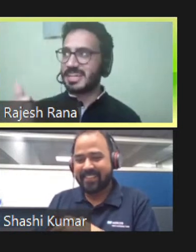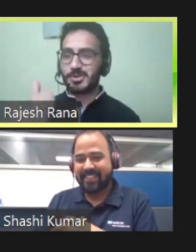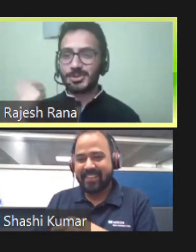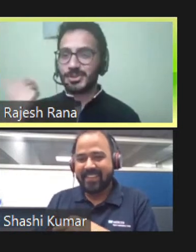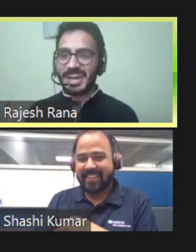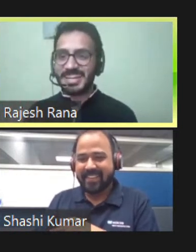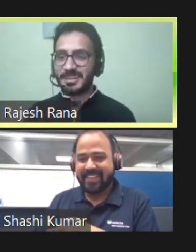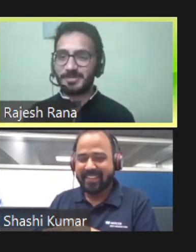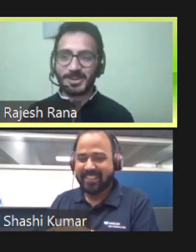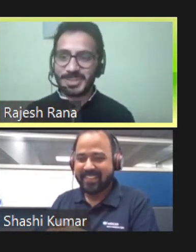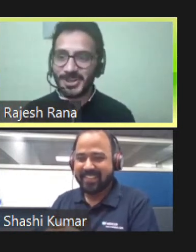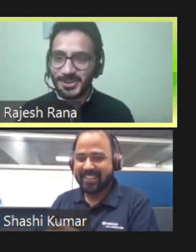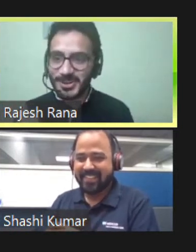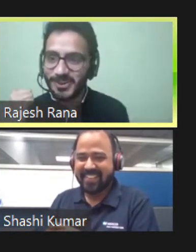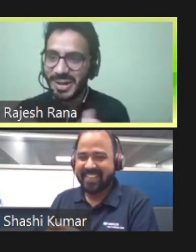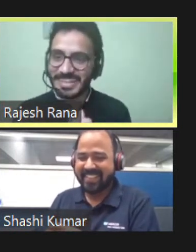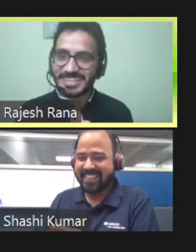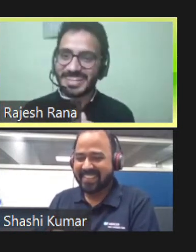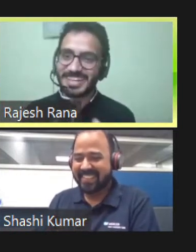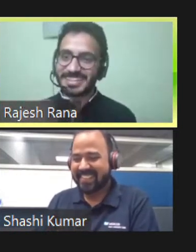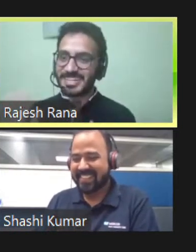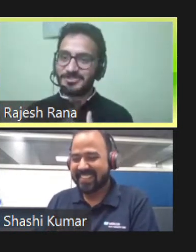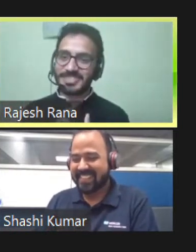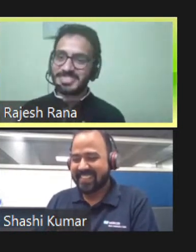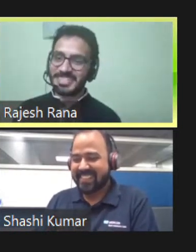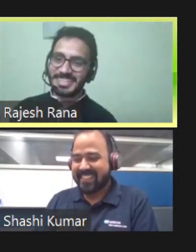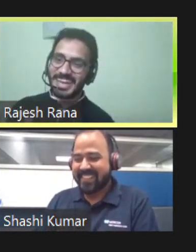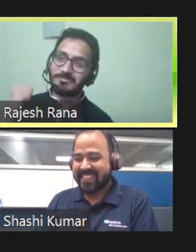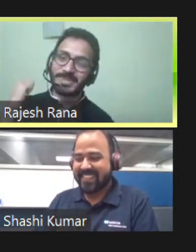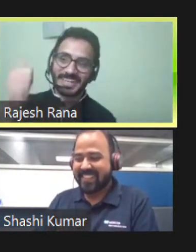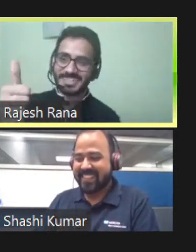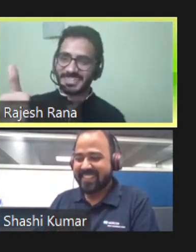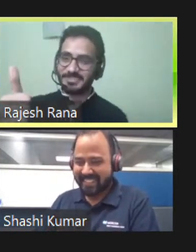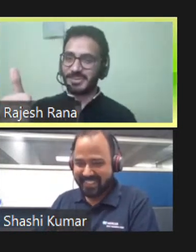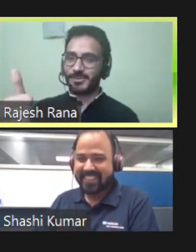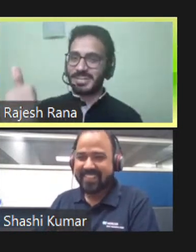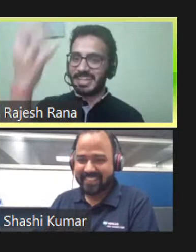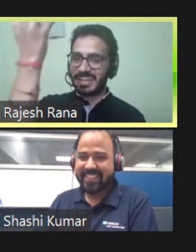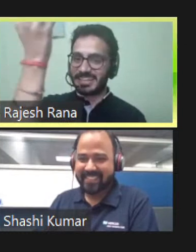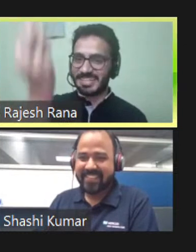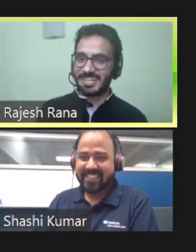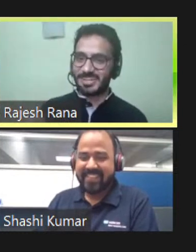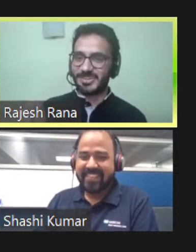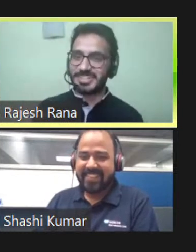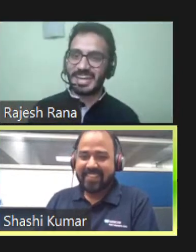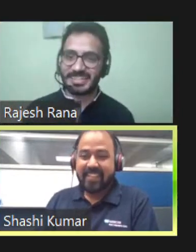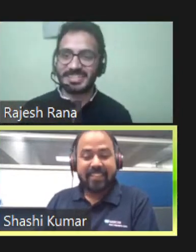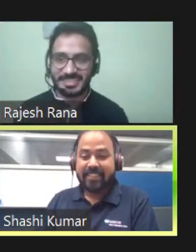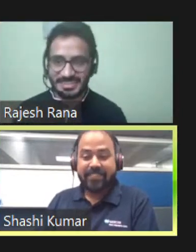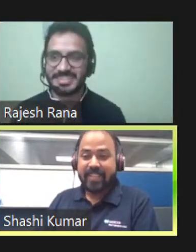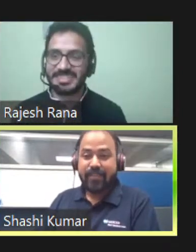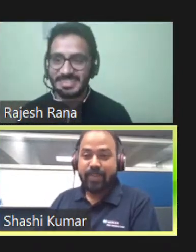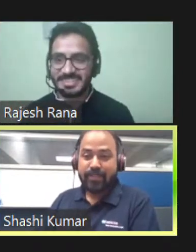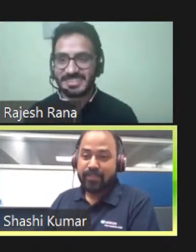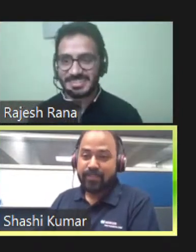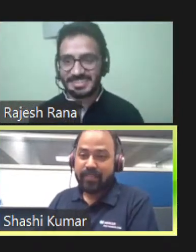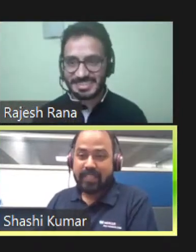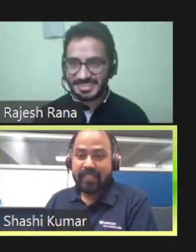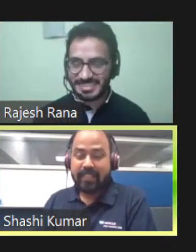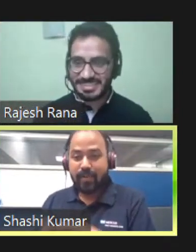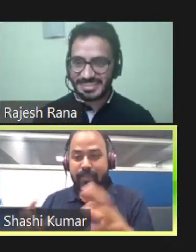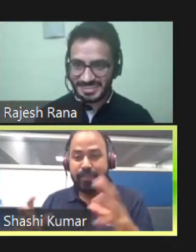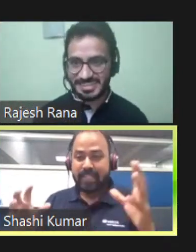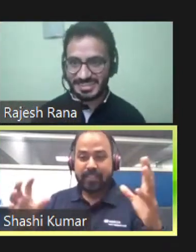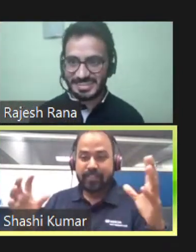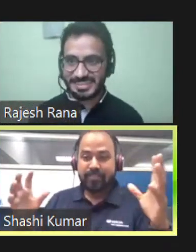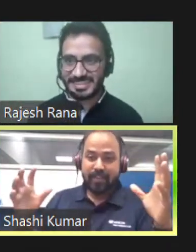not saying about the night because I don't know either they are in the conversation in night, but yes, if they want, they can say good Yes, night. it's really wonderful language, and